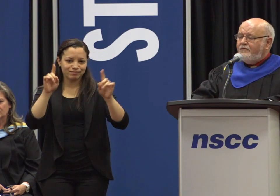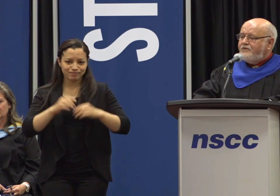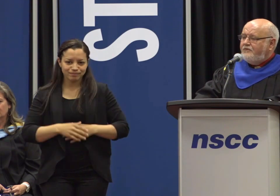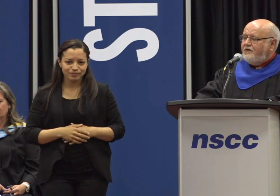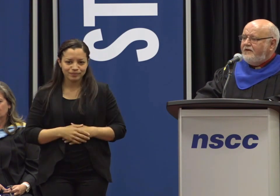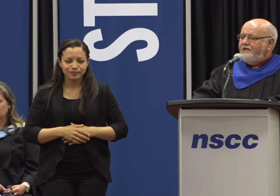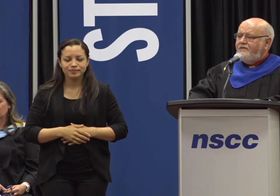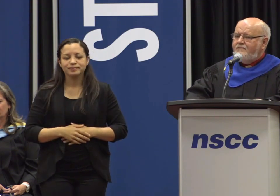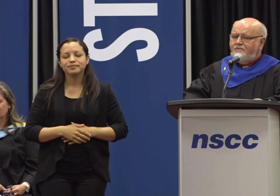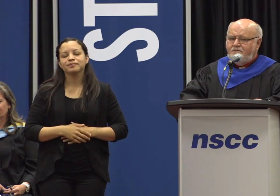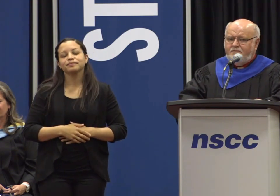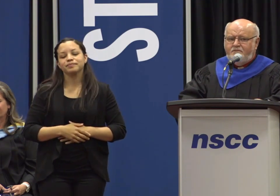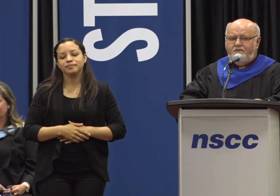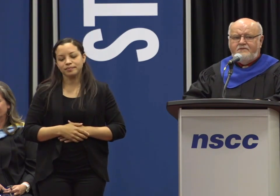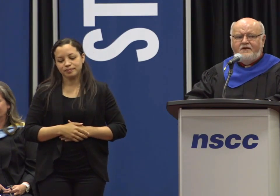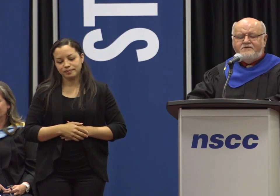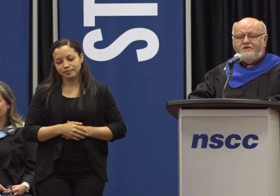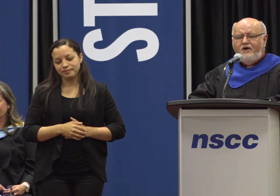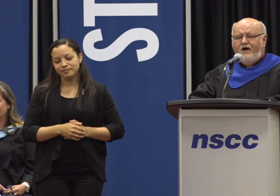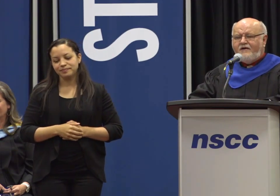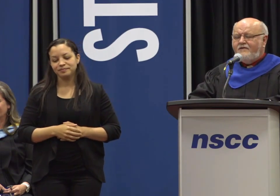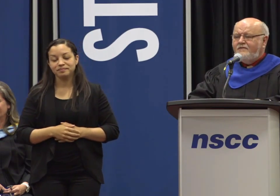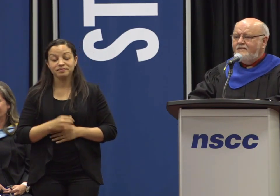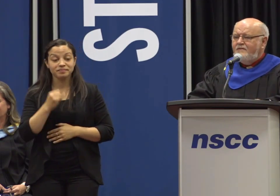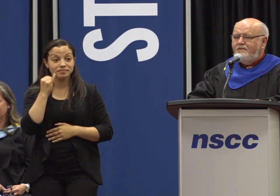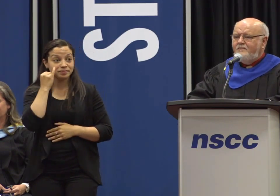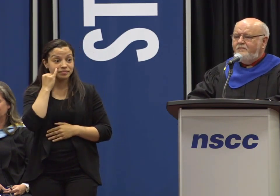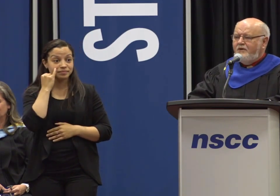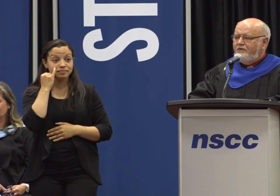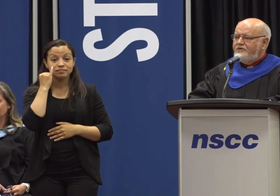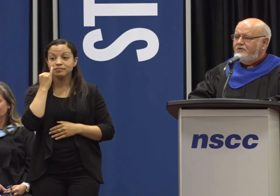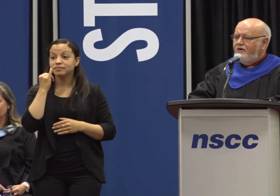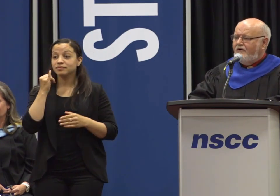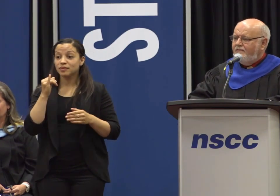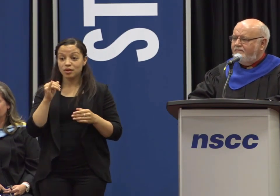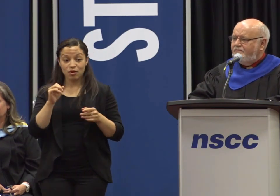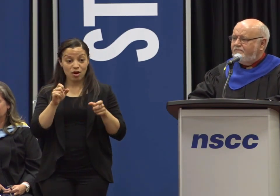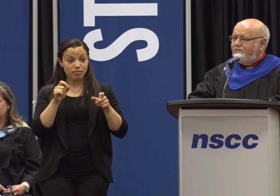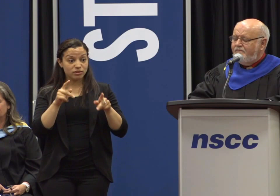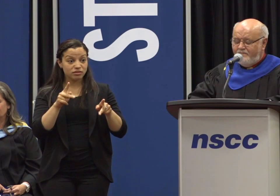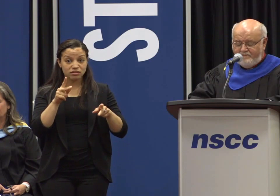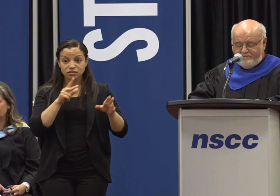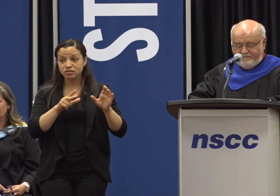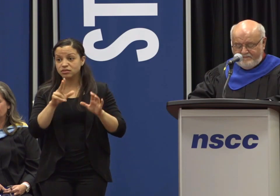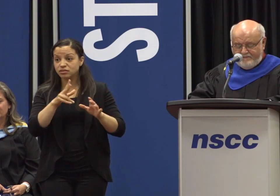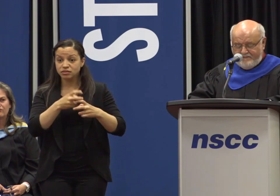If opportunity doesn't knock, build a door.